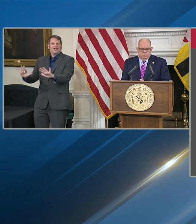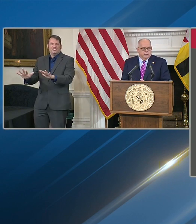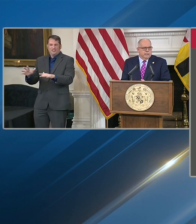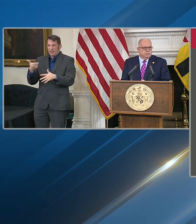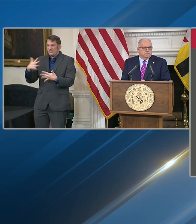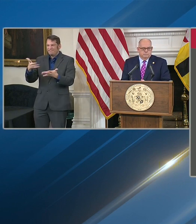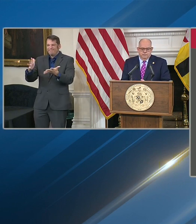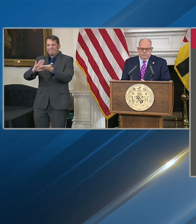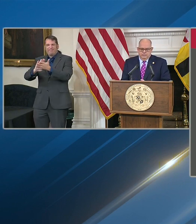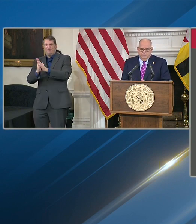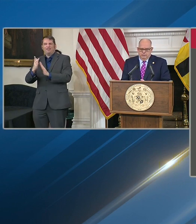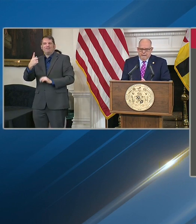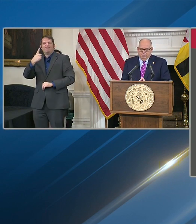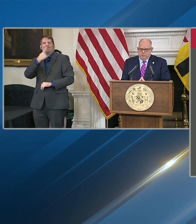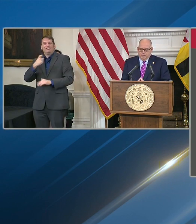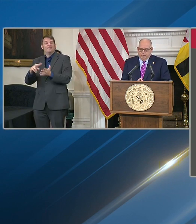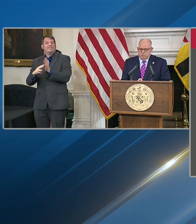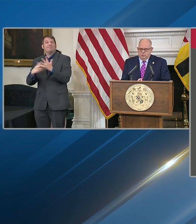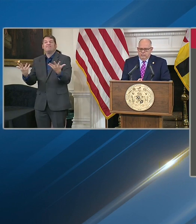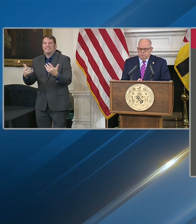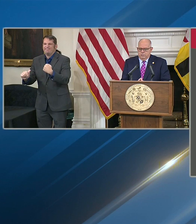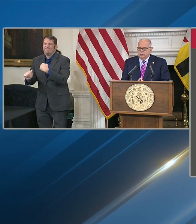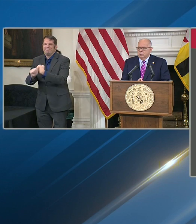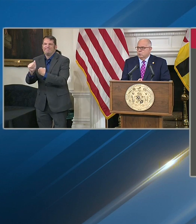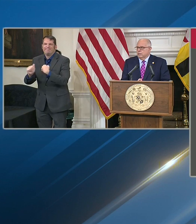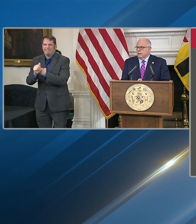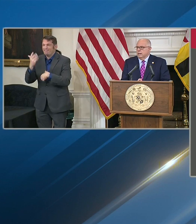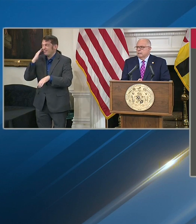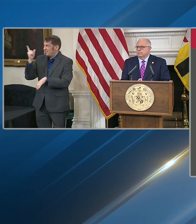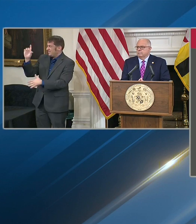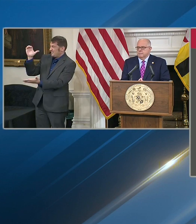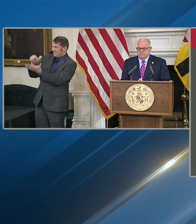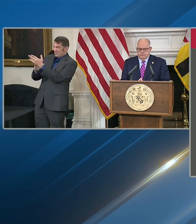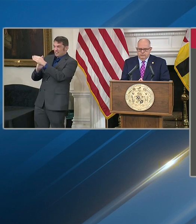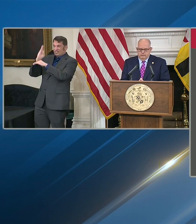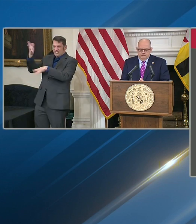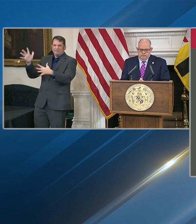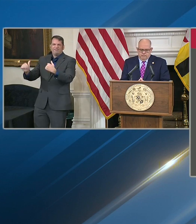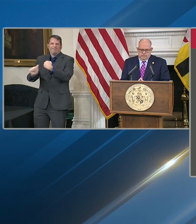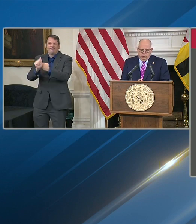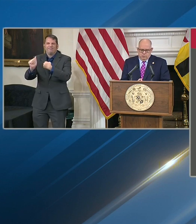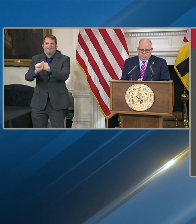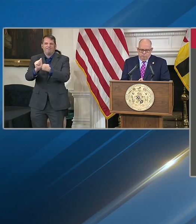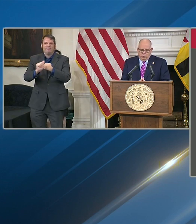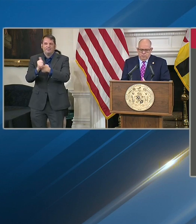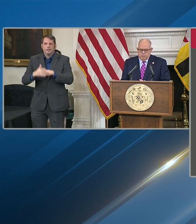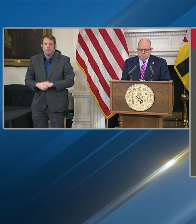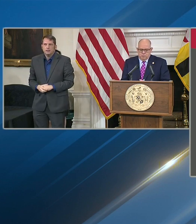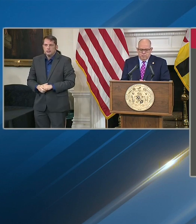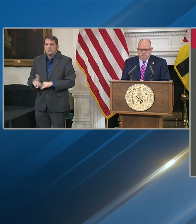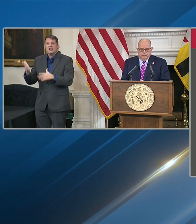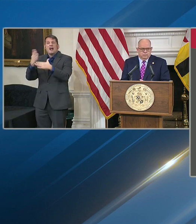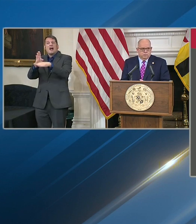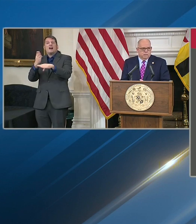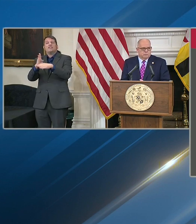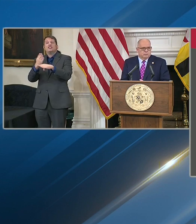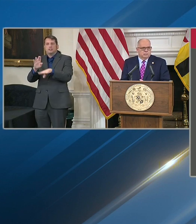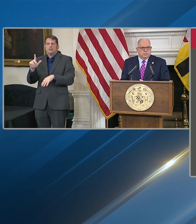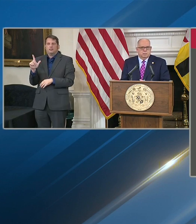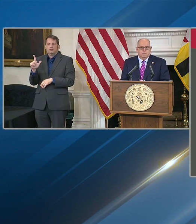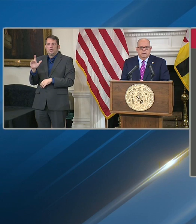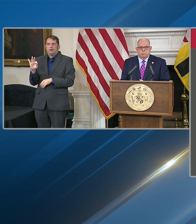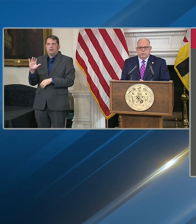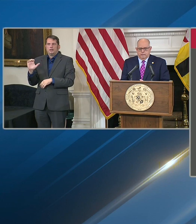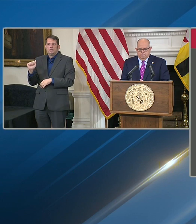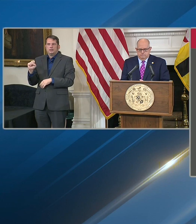cases per 100,000, and our average case rate has risen to 29, which is a 46% increase